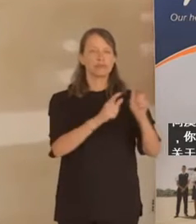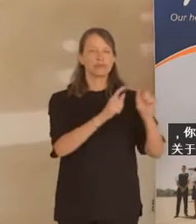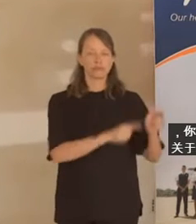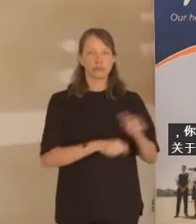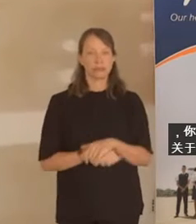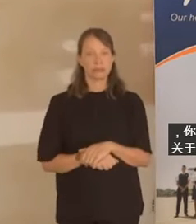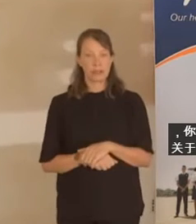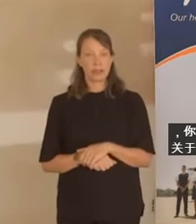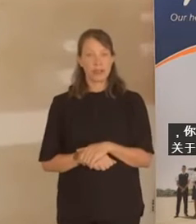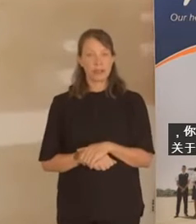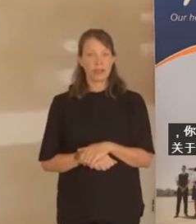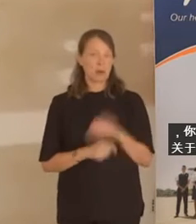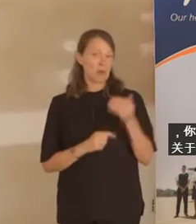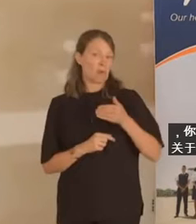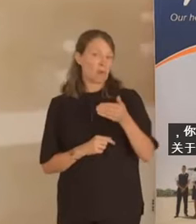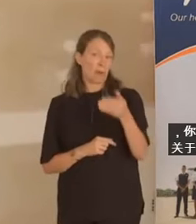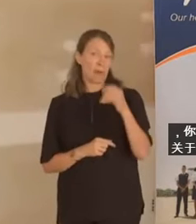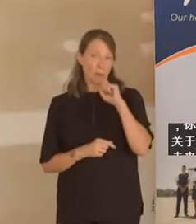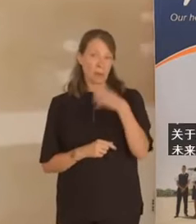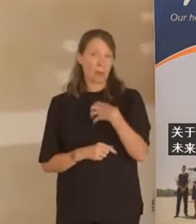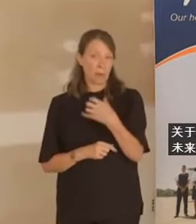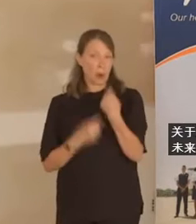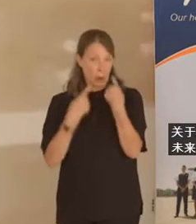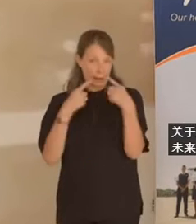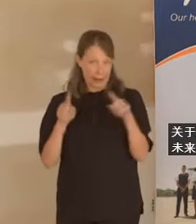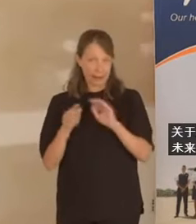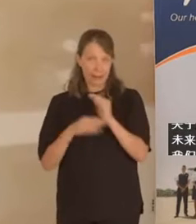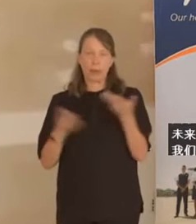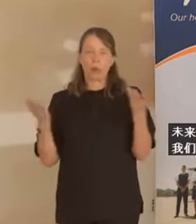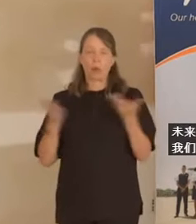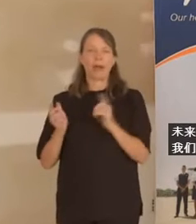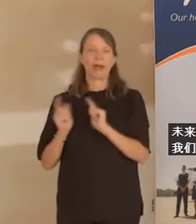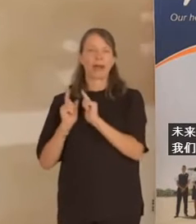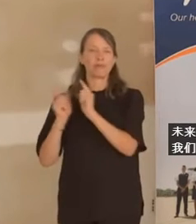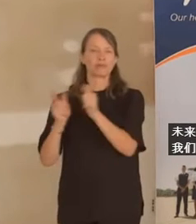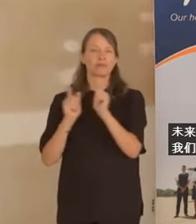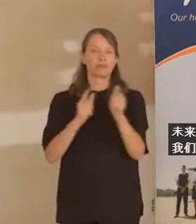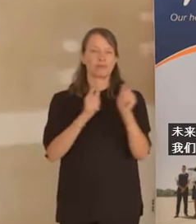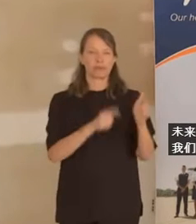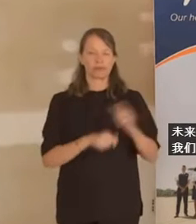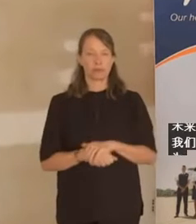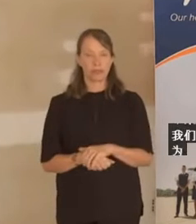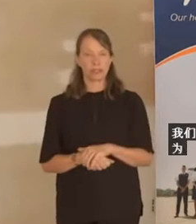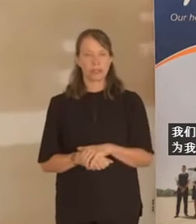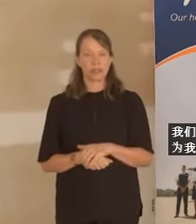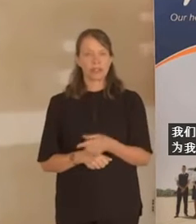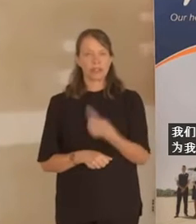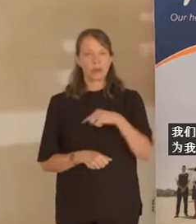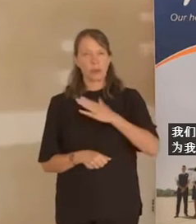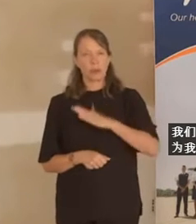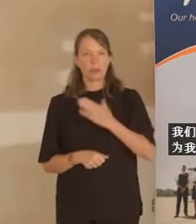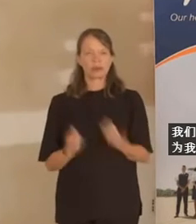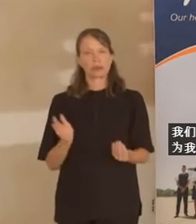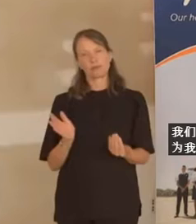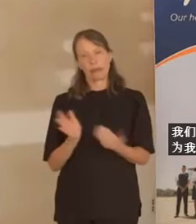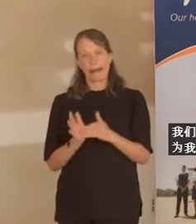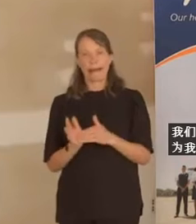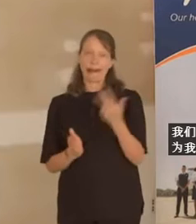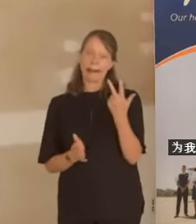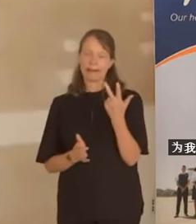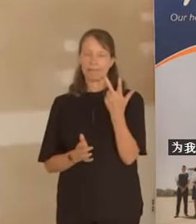see more announcements about that in the very near future. We've committed to add another 8 737s to our